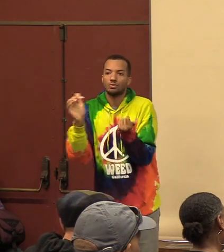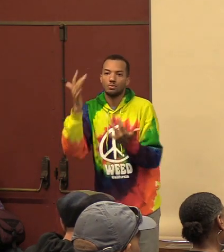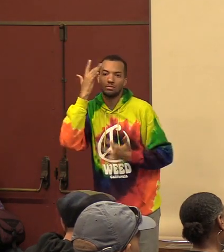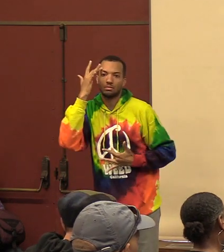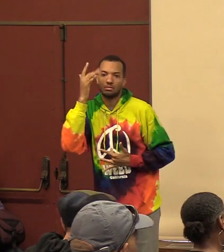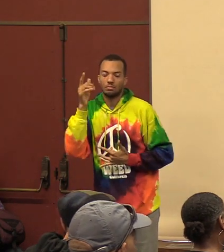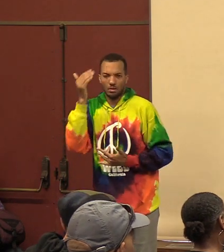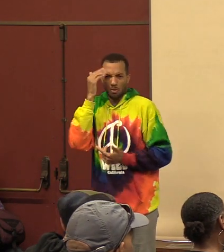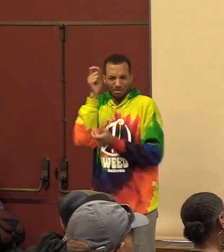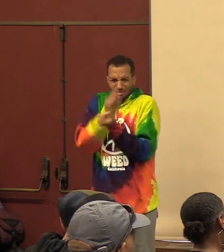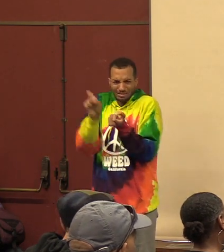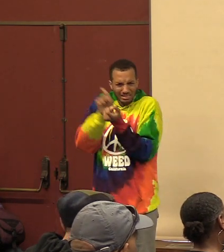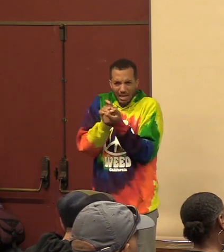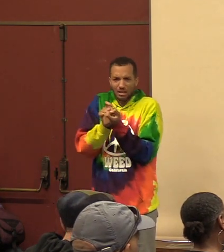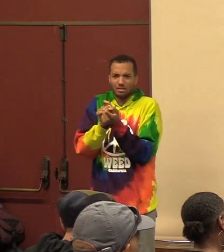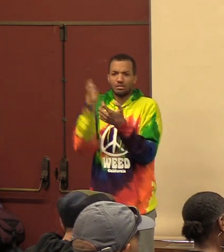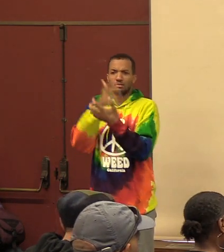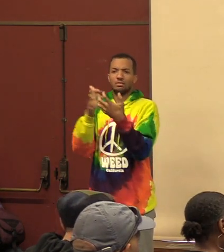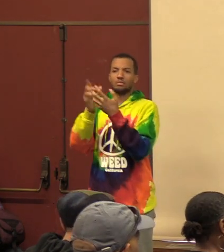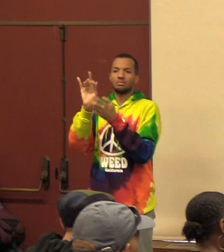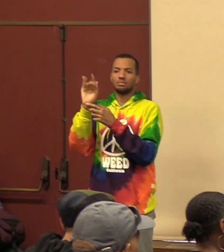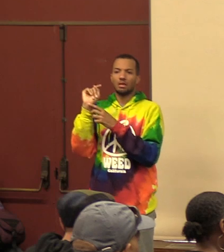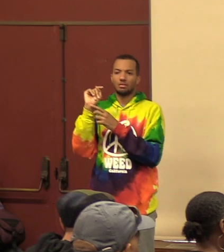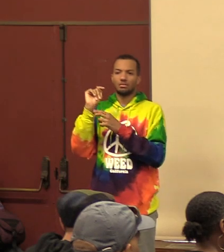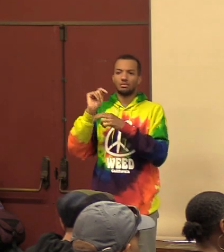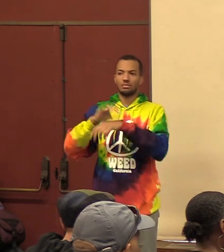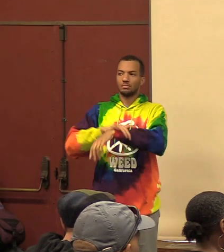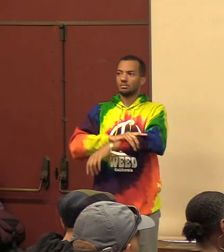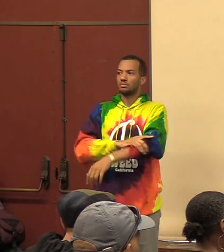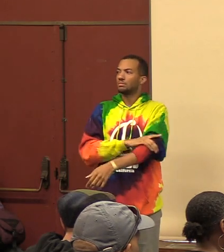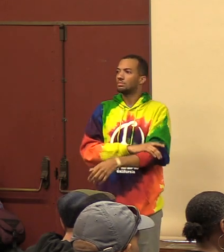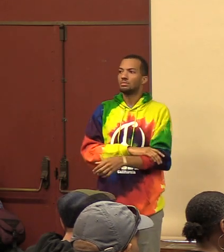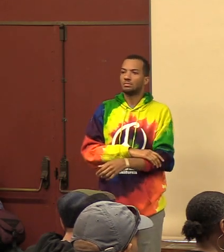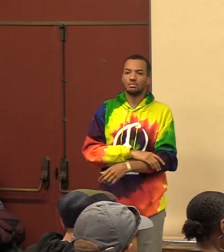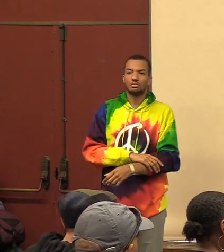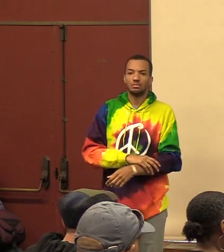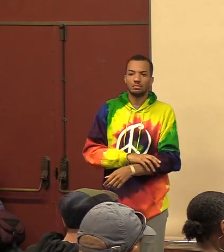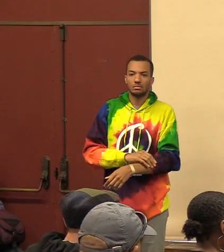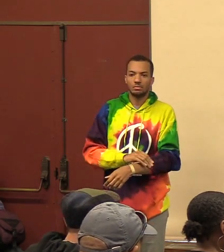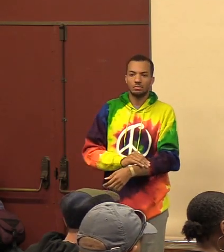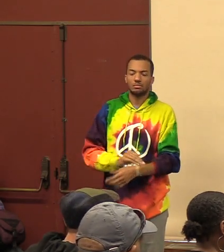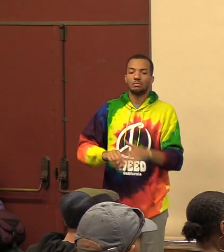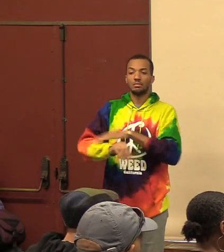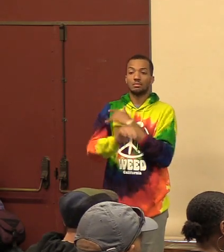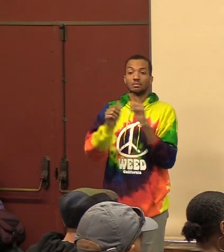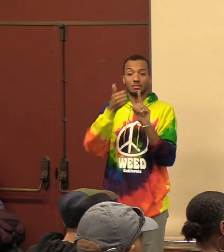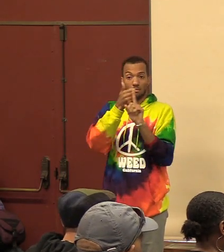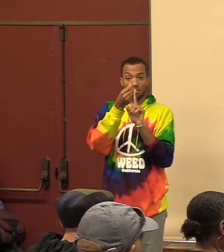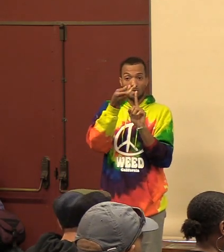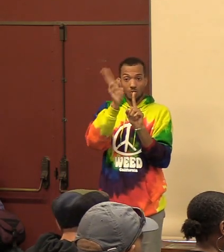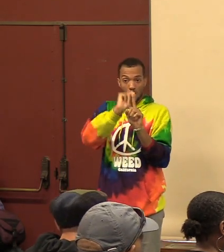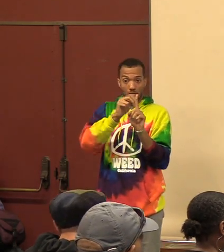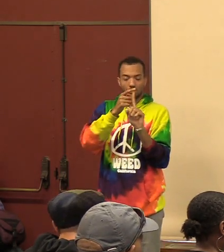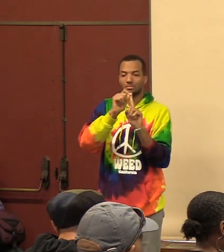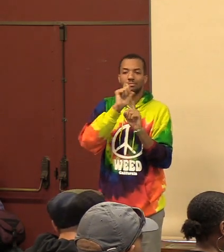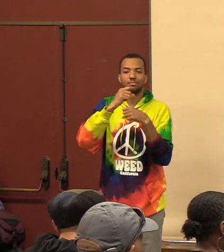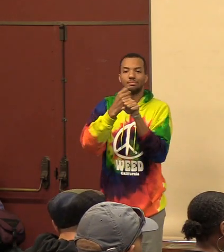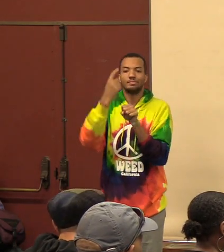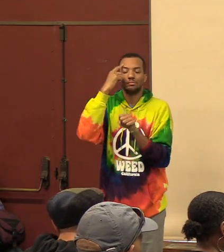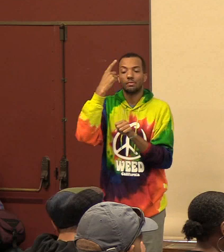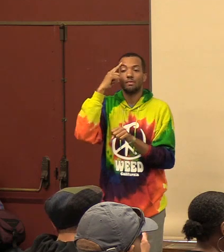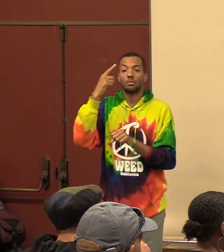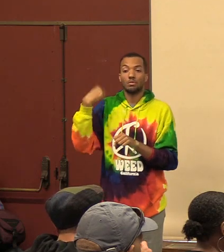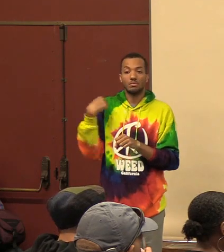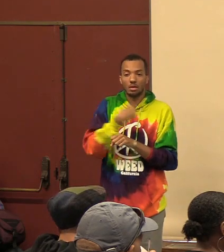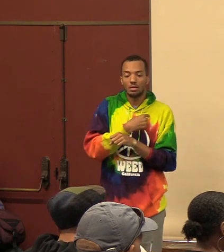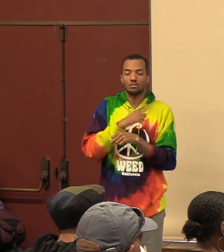they eat it. Not unless we're giving them something that's making them sick. But on their own, it does not make sense for humans